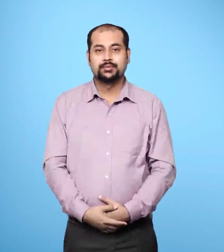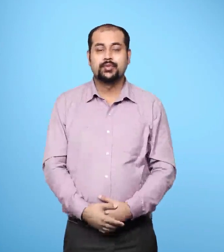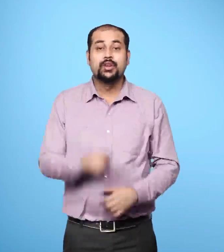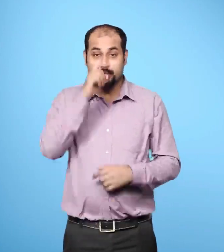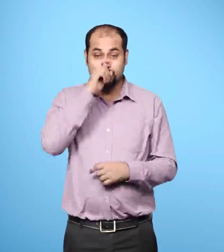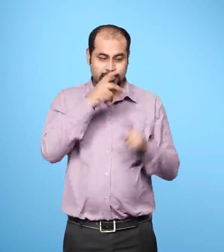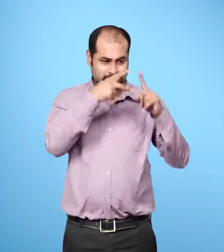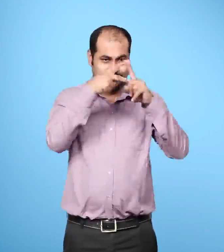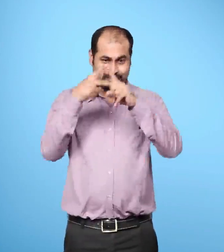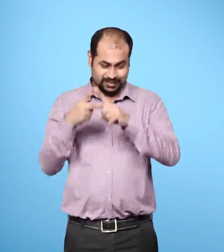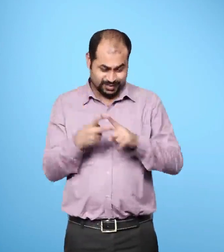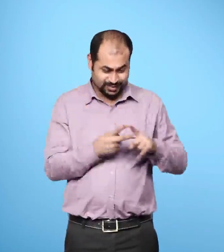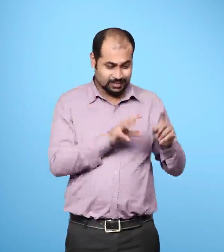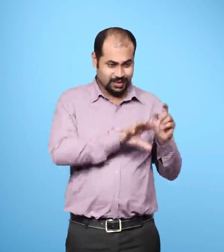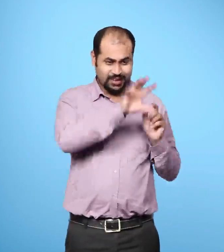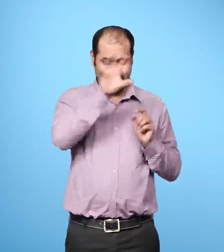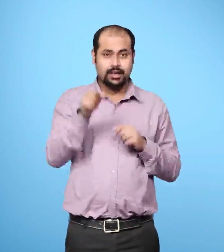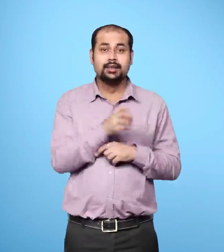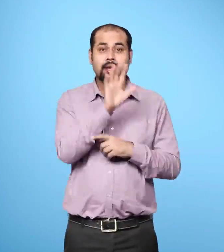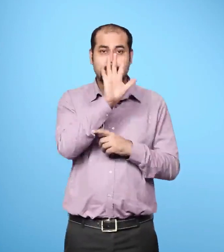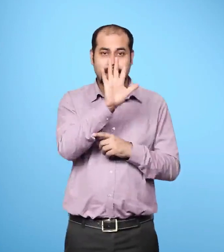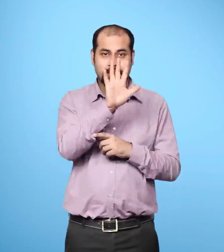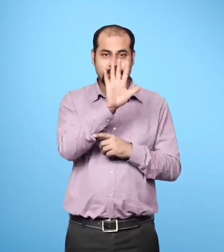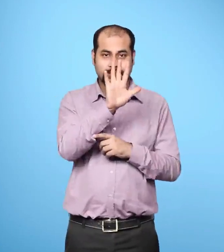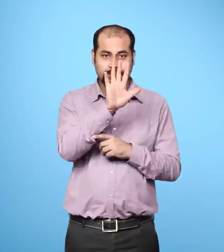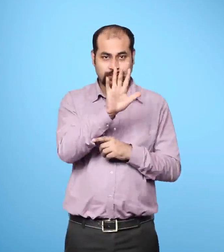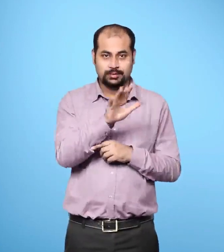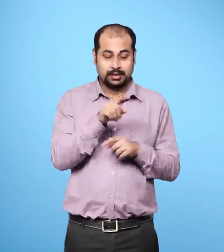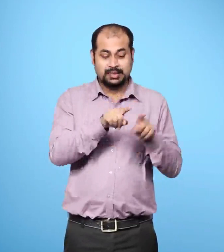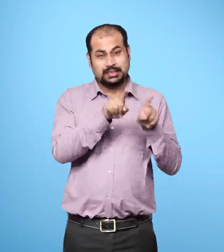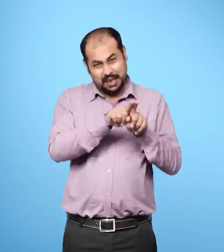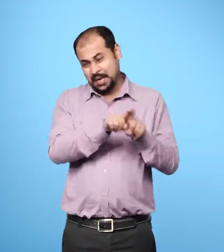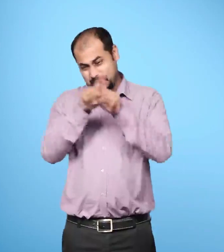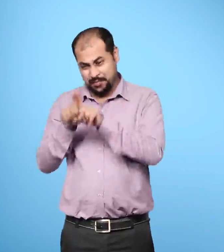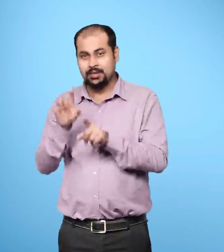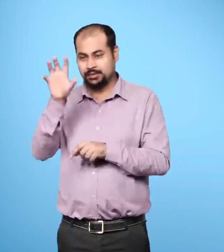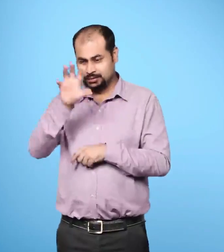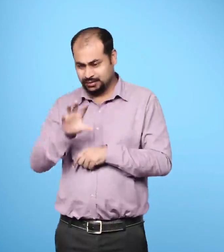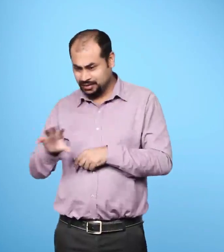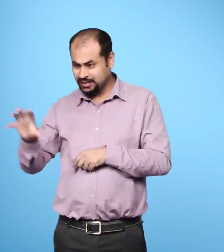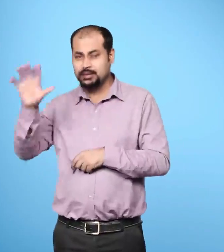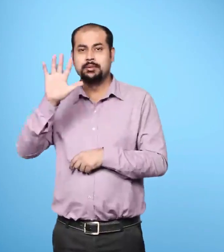The picture shows 2 rings made of 5 triangle-shaped blue cards